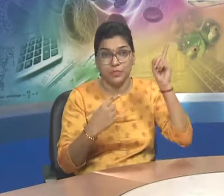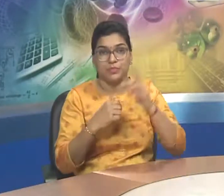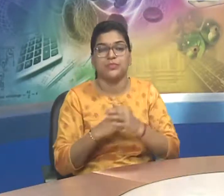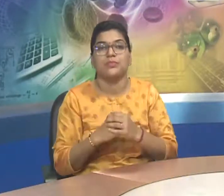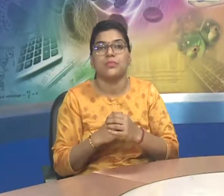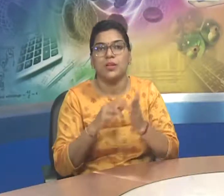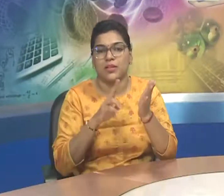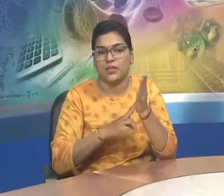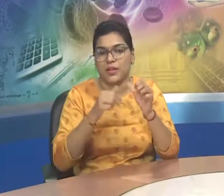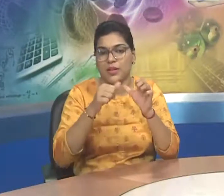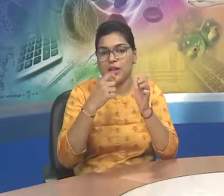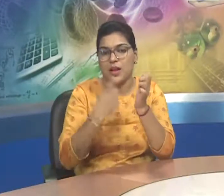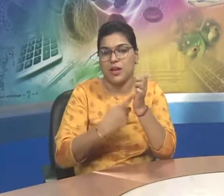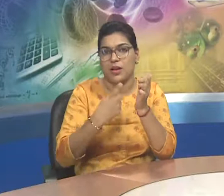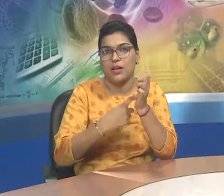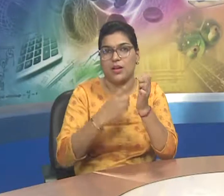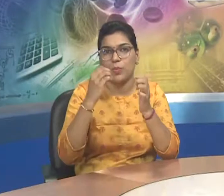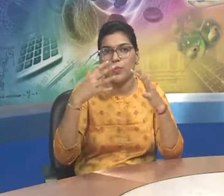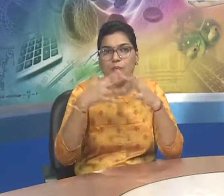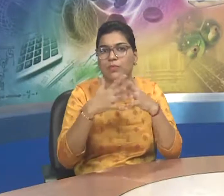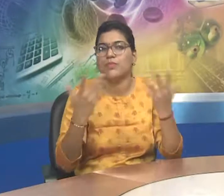First, narrow.